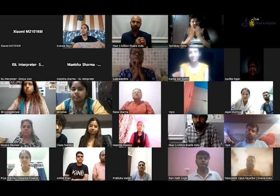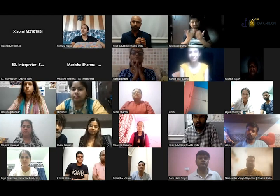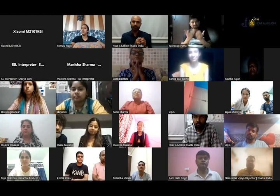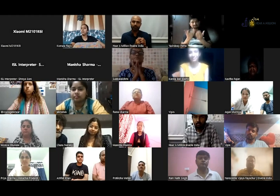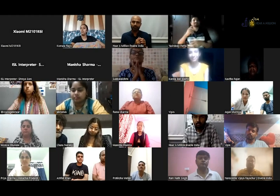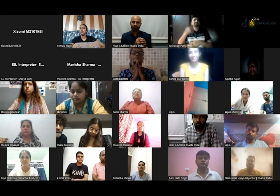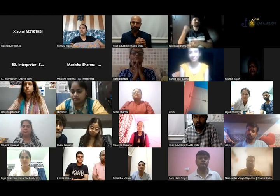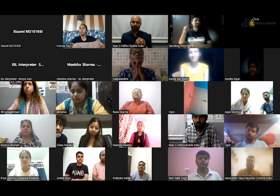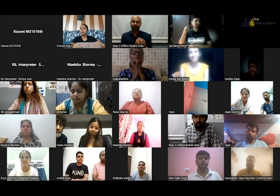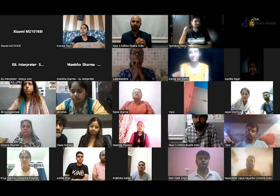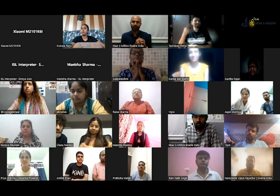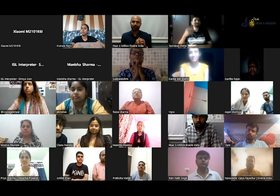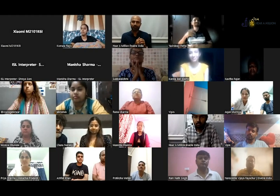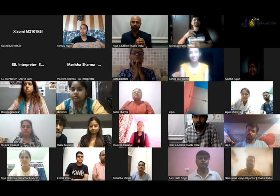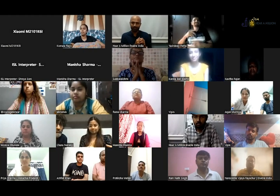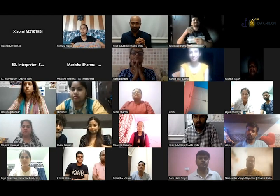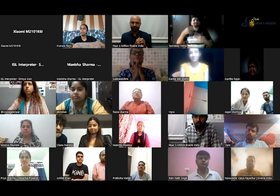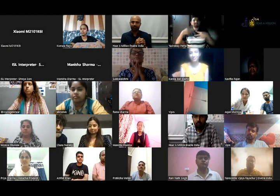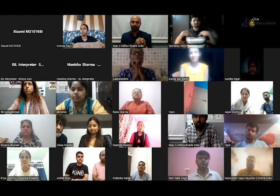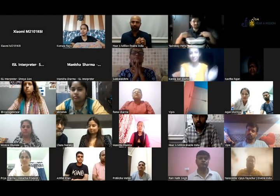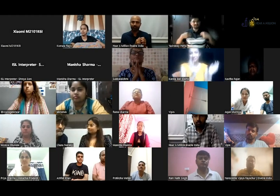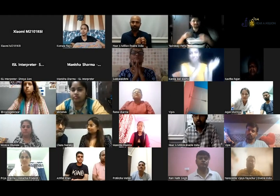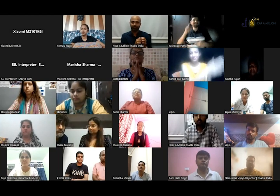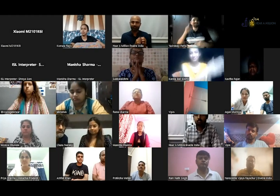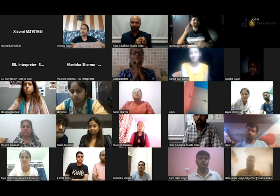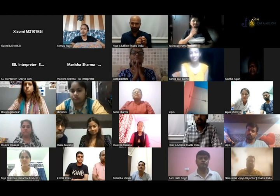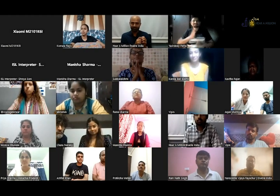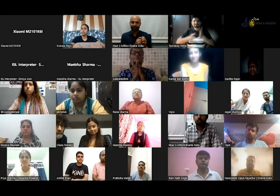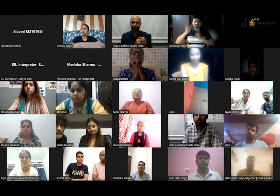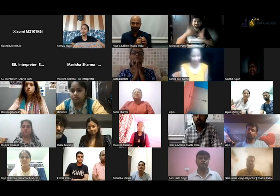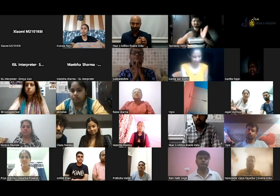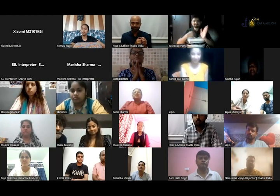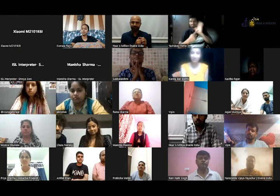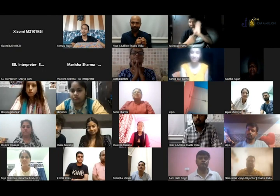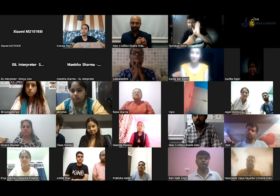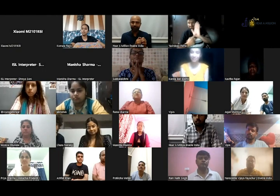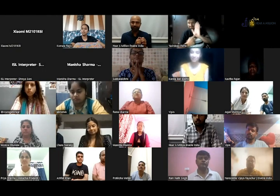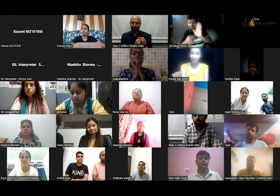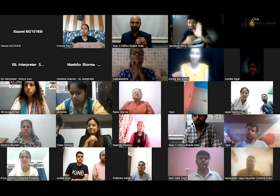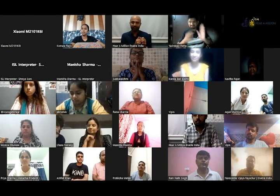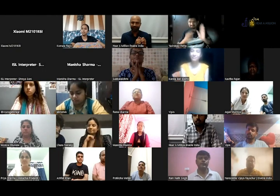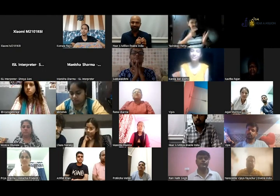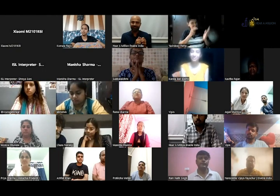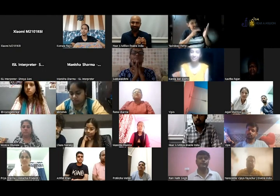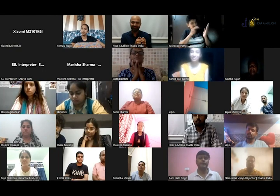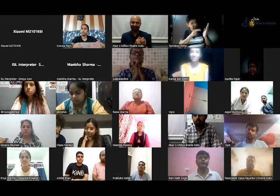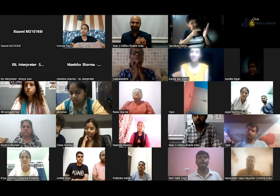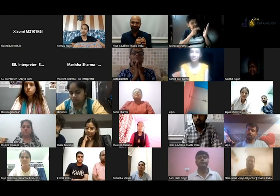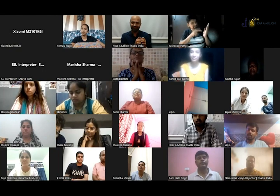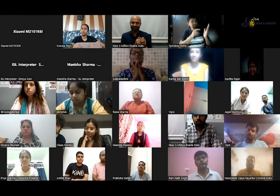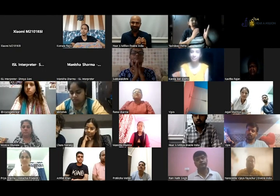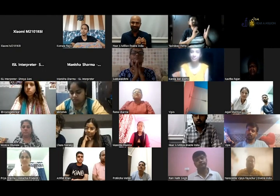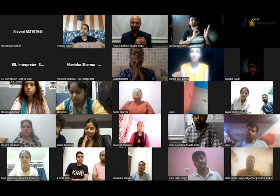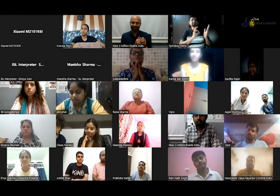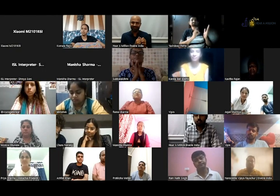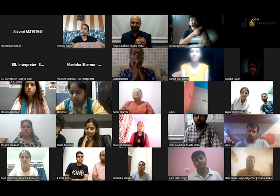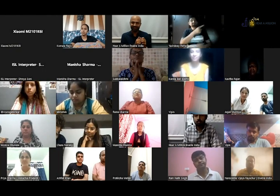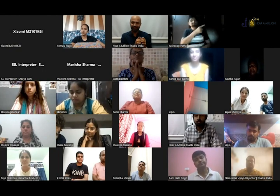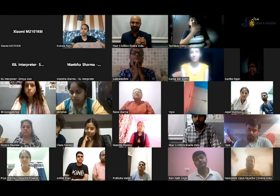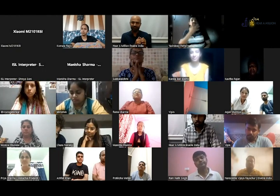I shifted there, me, Saudamini, and we always used to go there